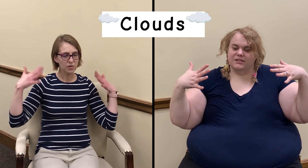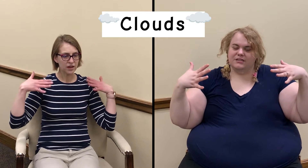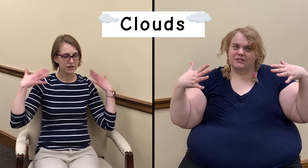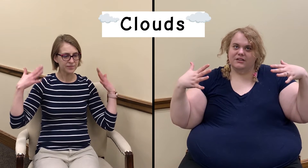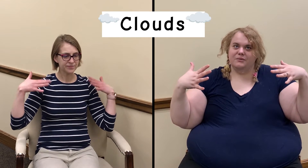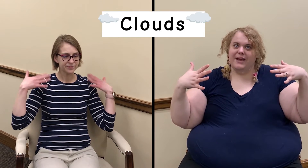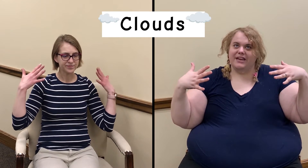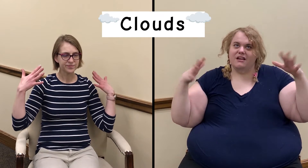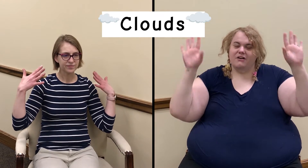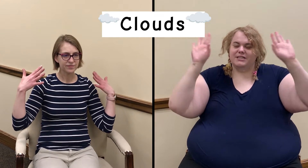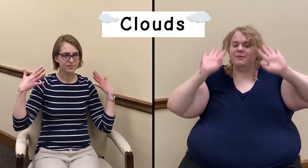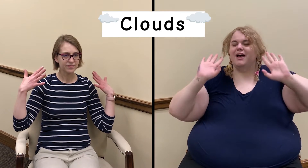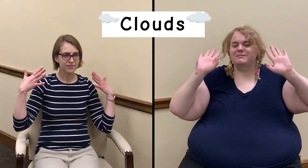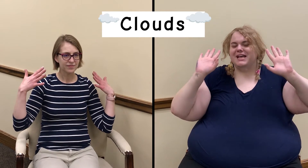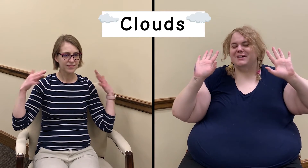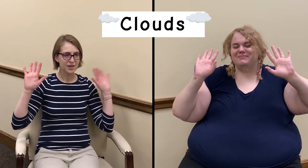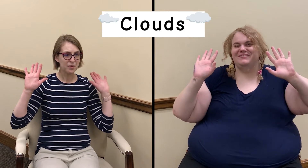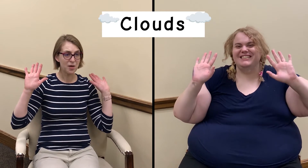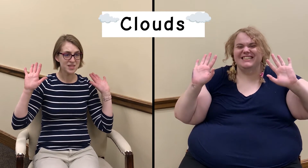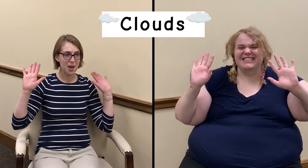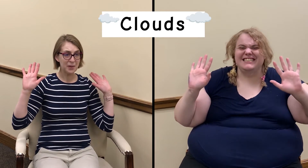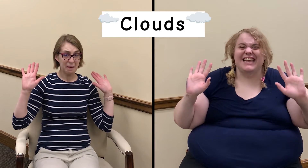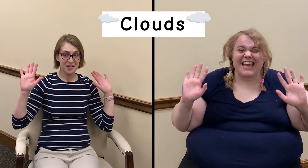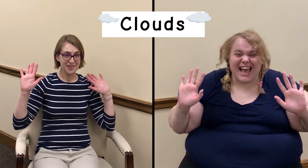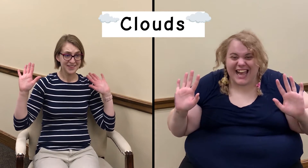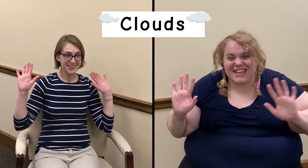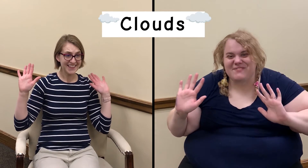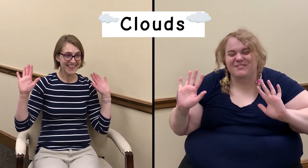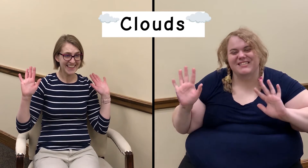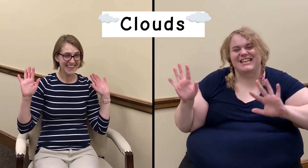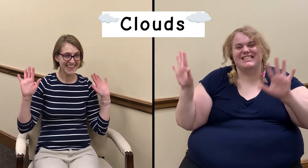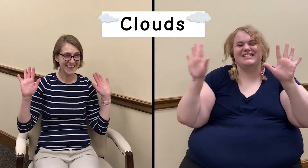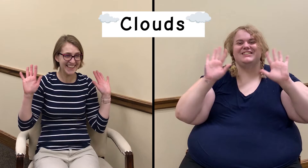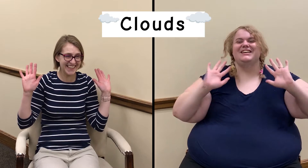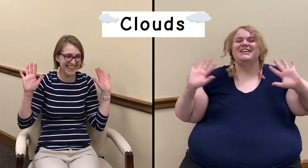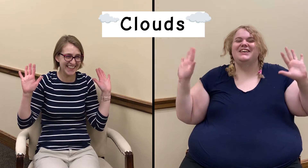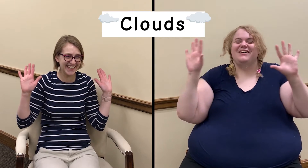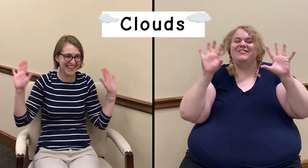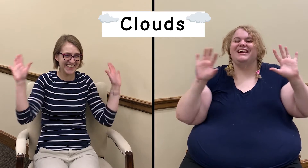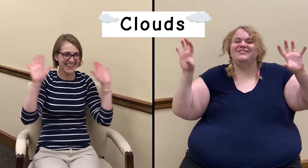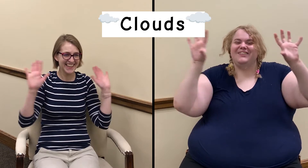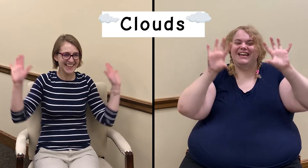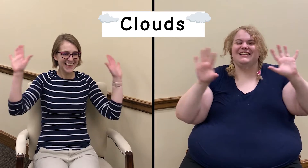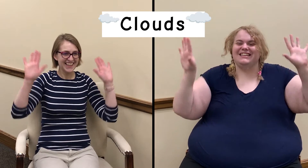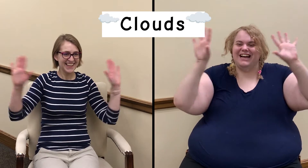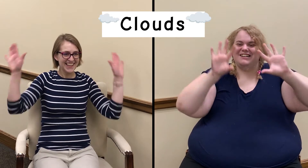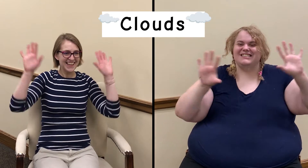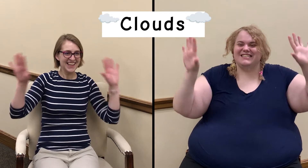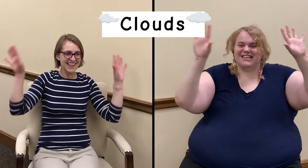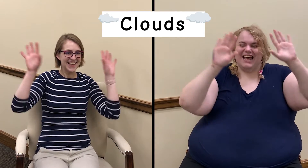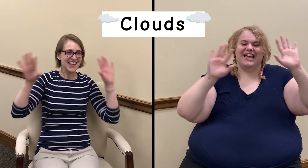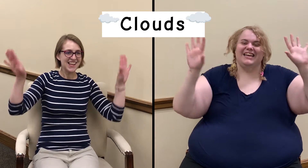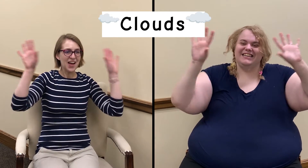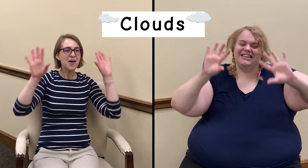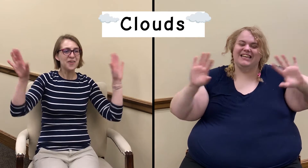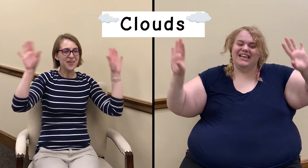Okay. Or wait, no, it's palms up. Palms up. See, I can make mistakes too. But you're making the clouds in the sky. Oh, okay.